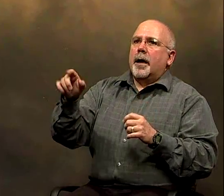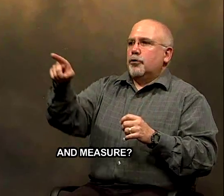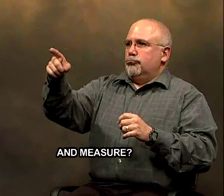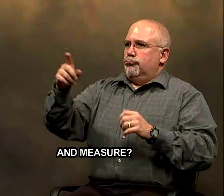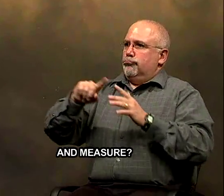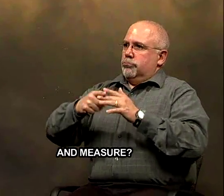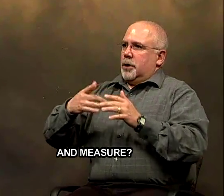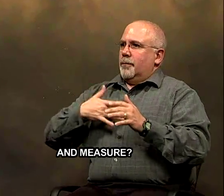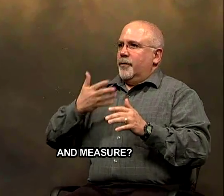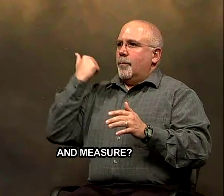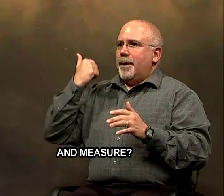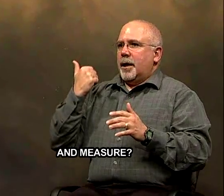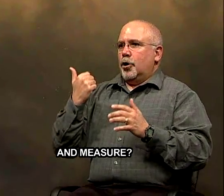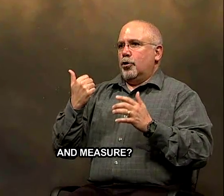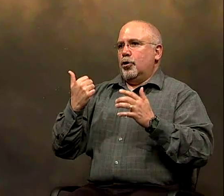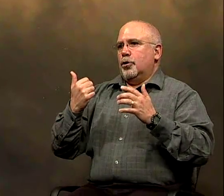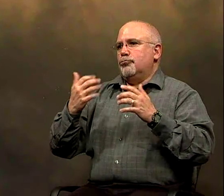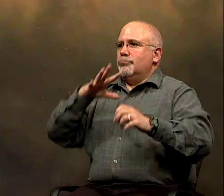and measure?